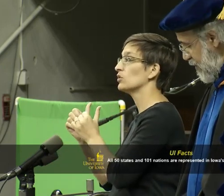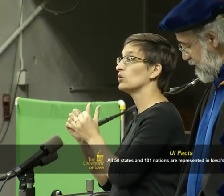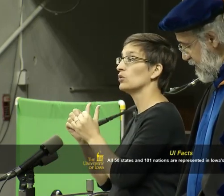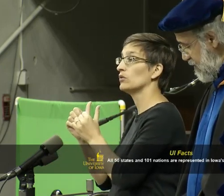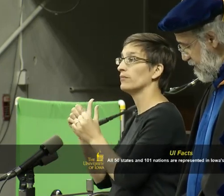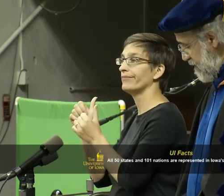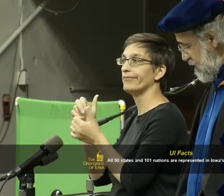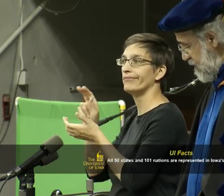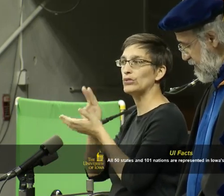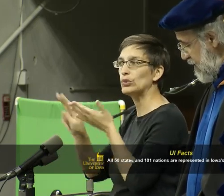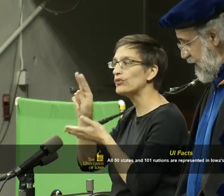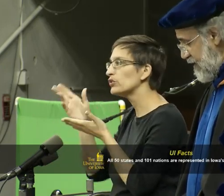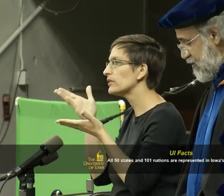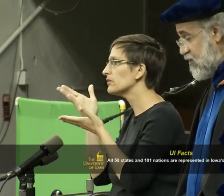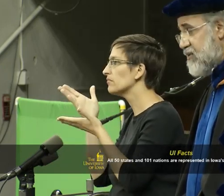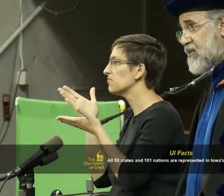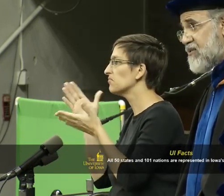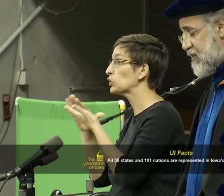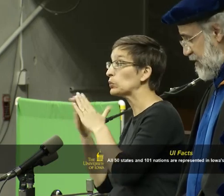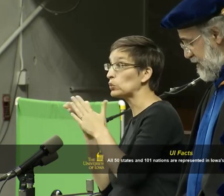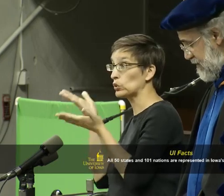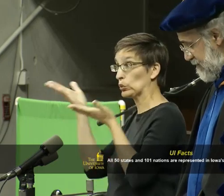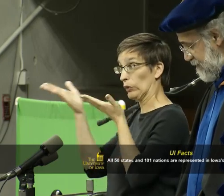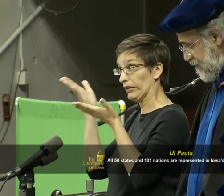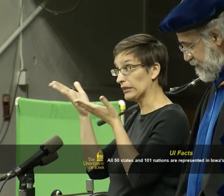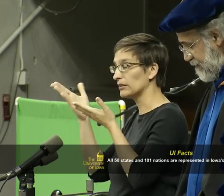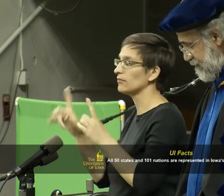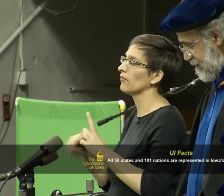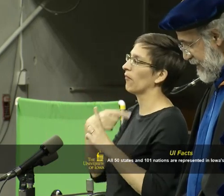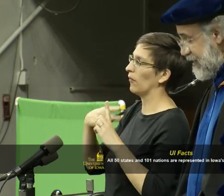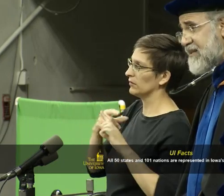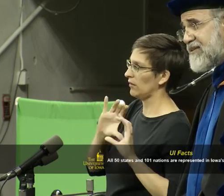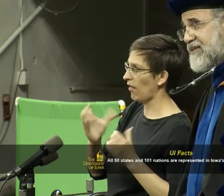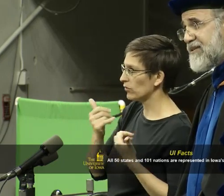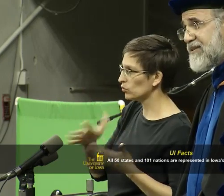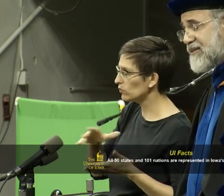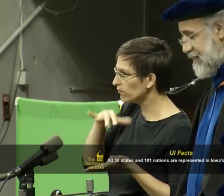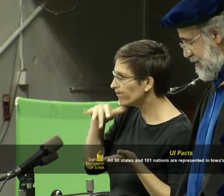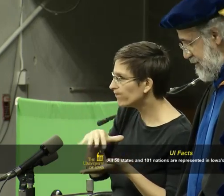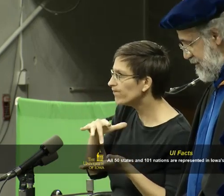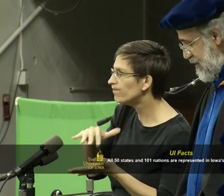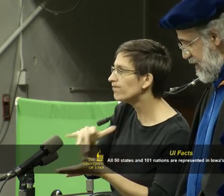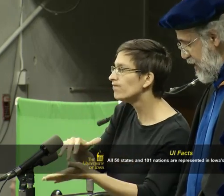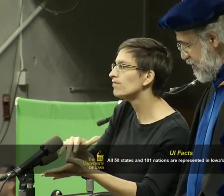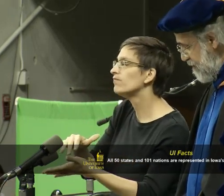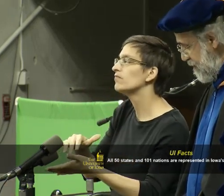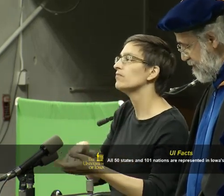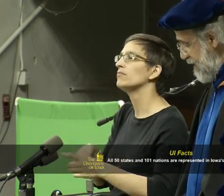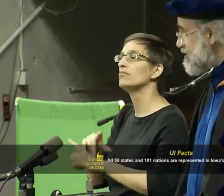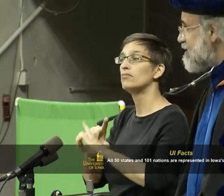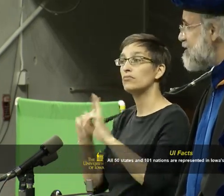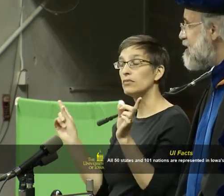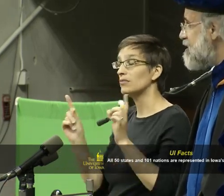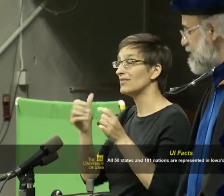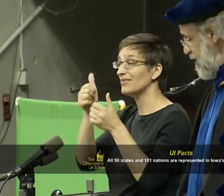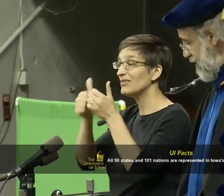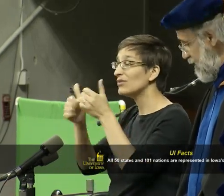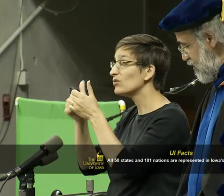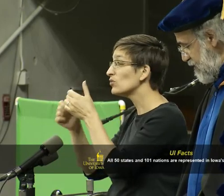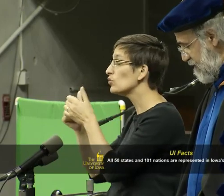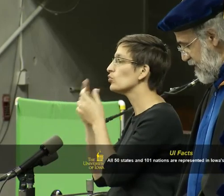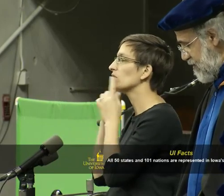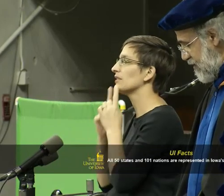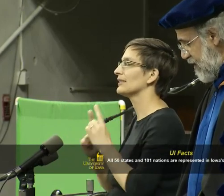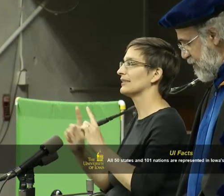or community service, in addition to your studies. Yet, each of you has succeeded